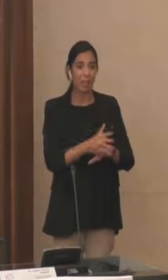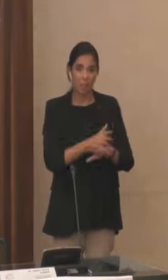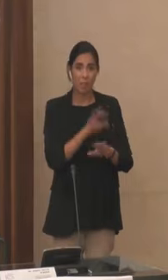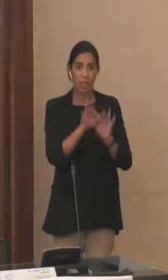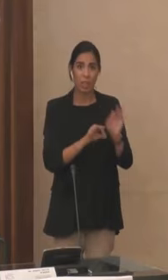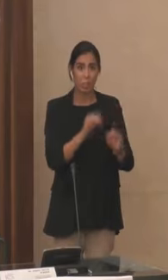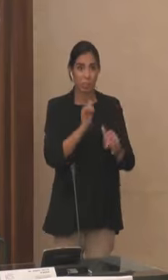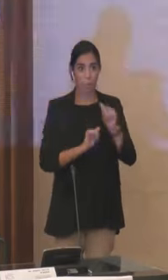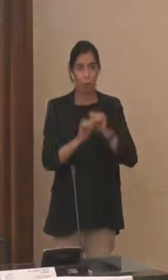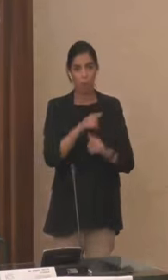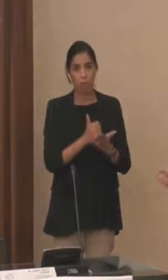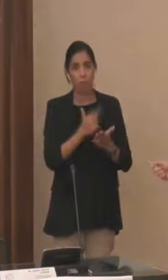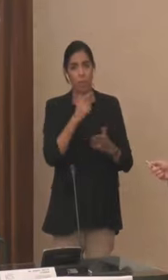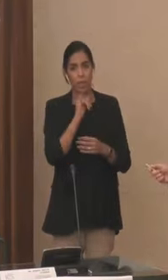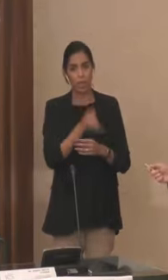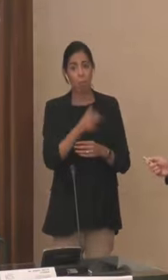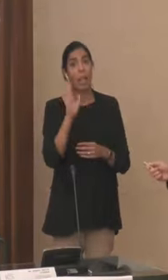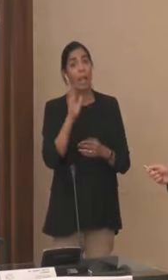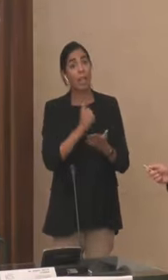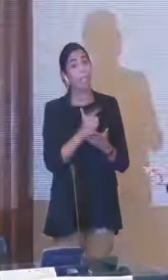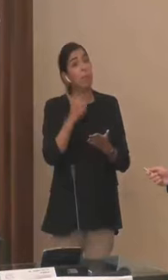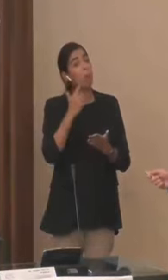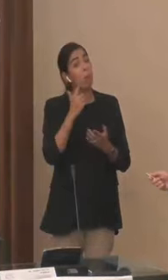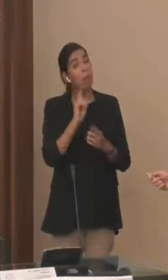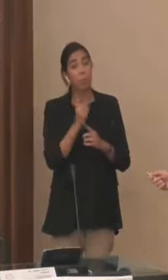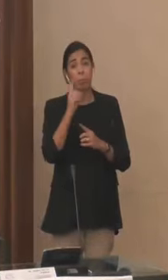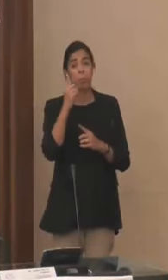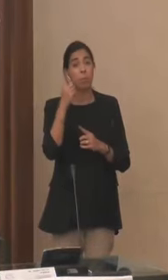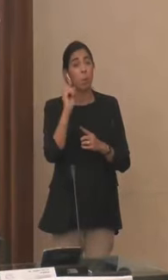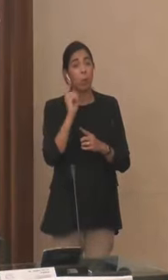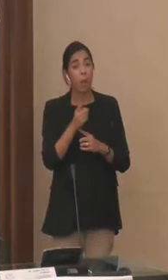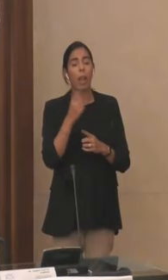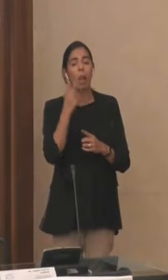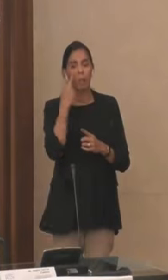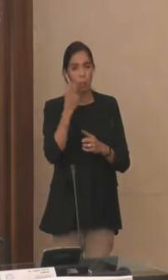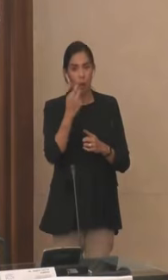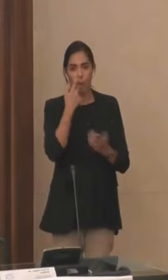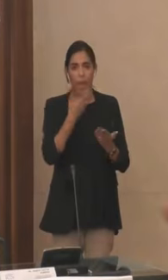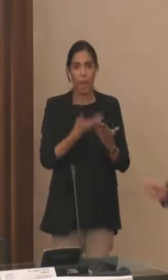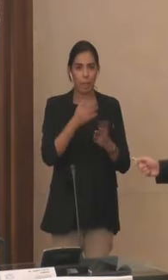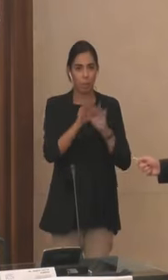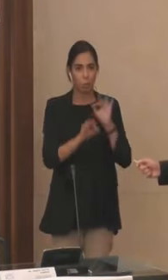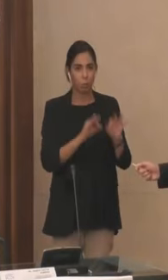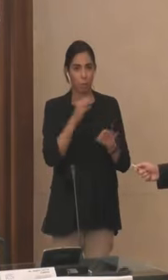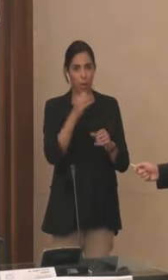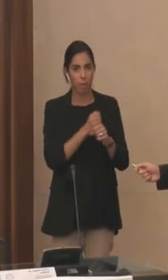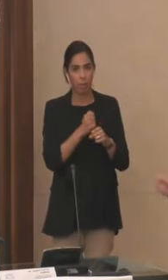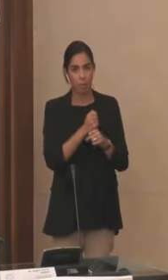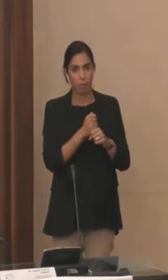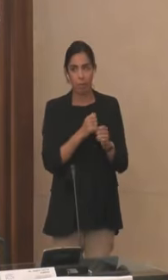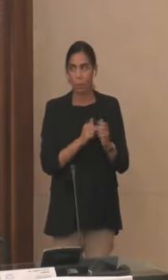early right intervention. The first days, the treatment is